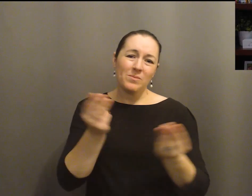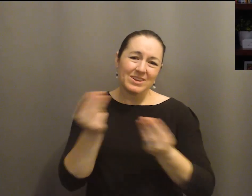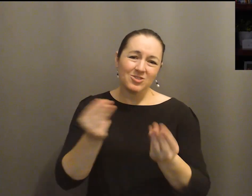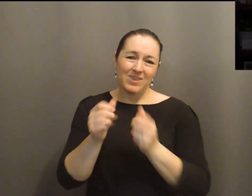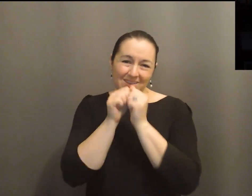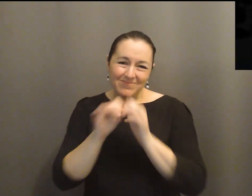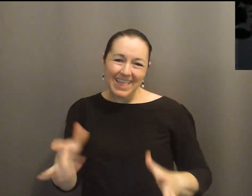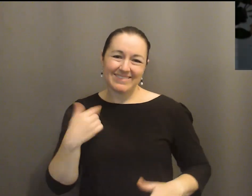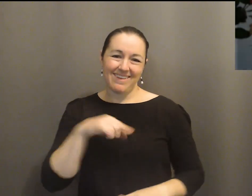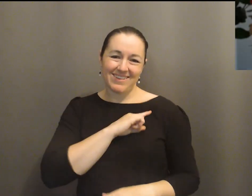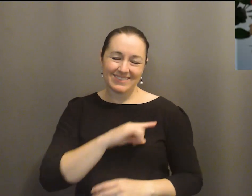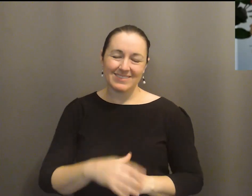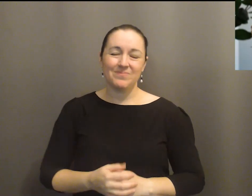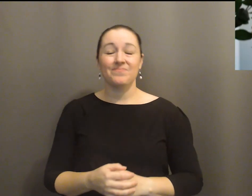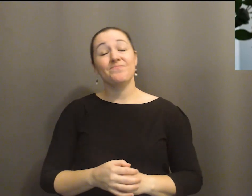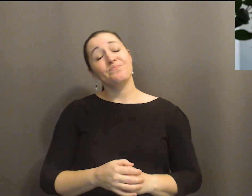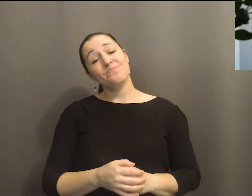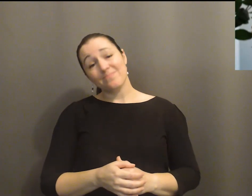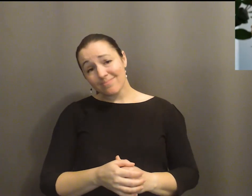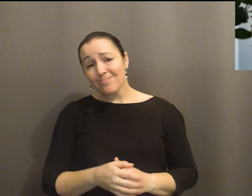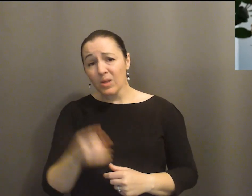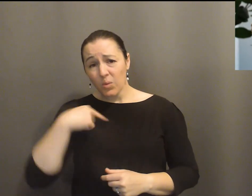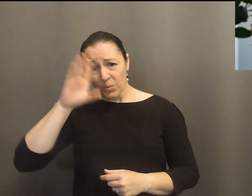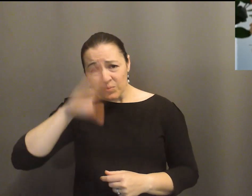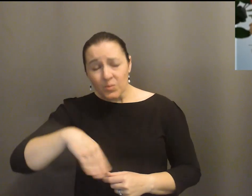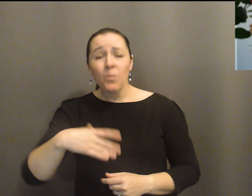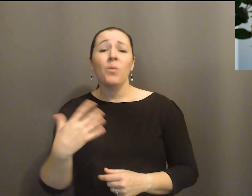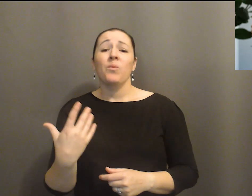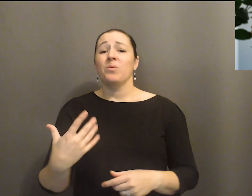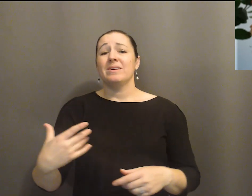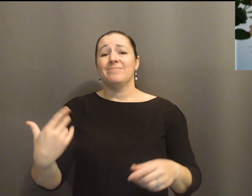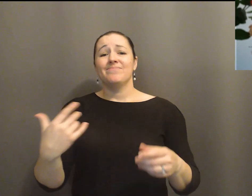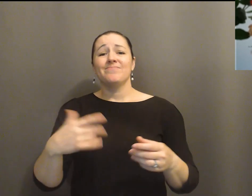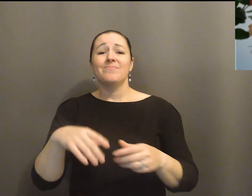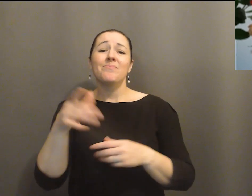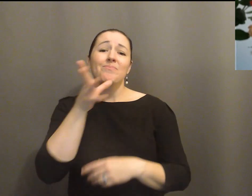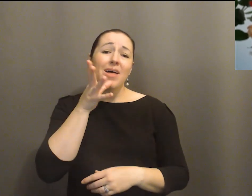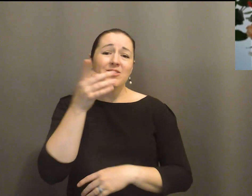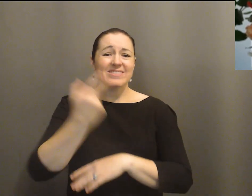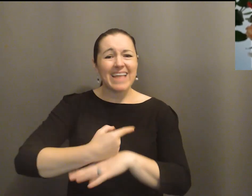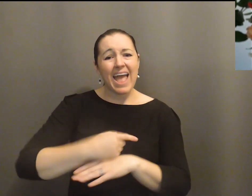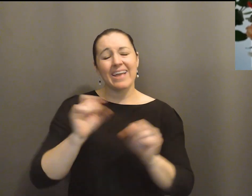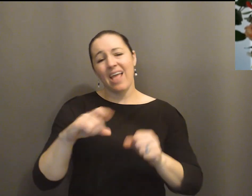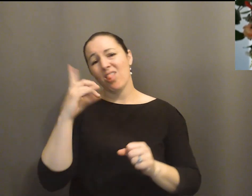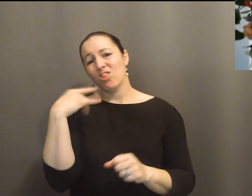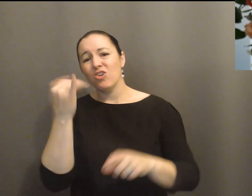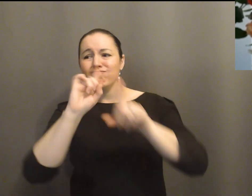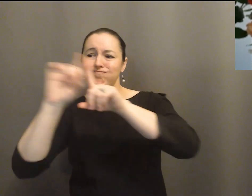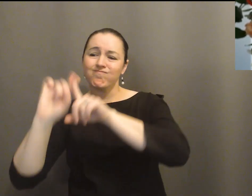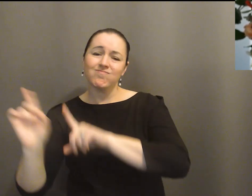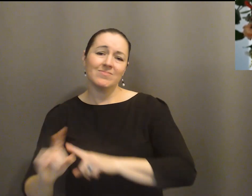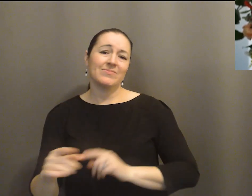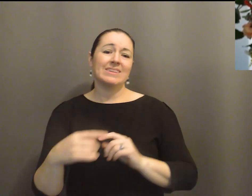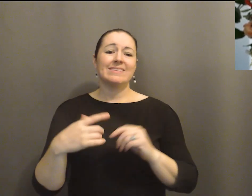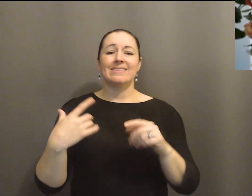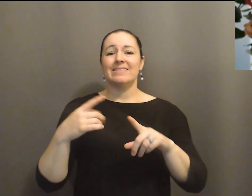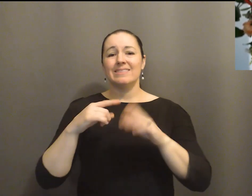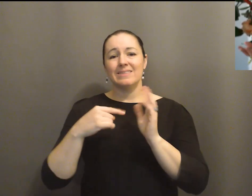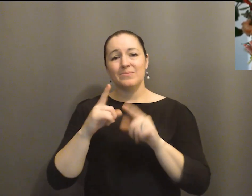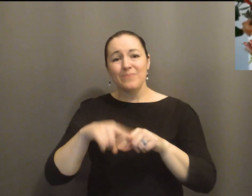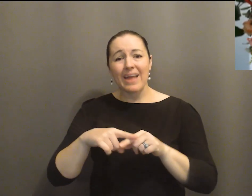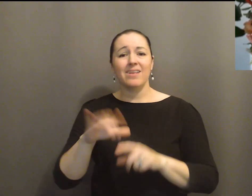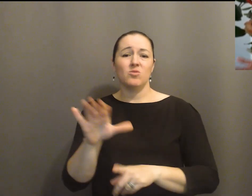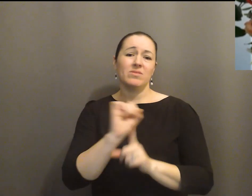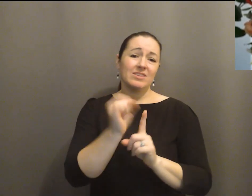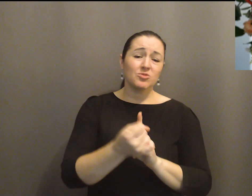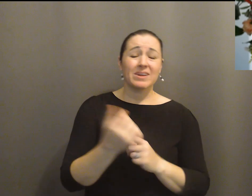us And listen We know that Mother's Day Can look different For every single family And so whether You're celebrating today There's